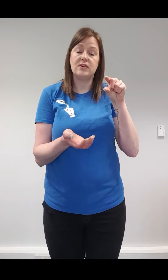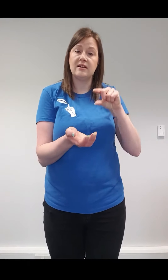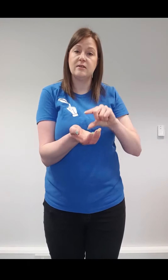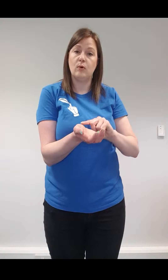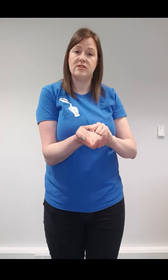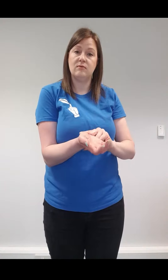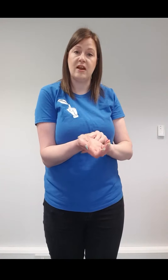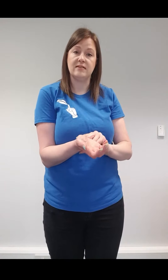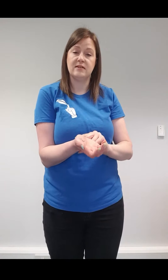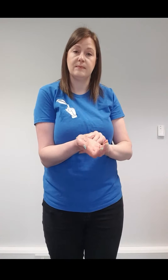our supporting wrist.